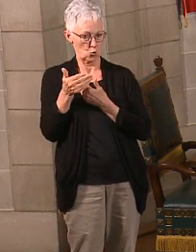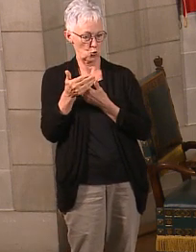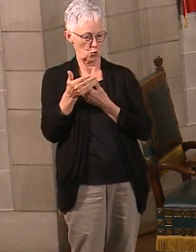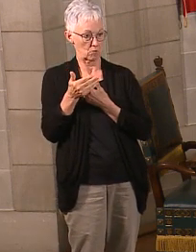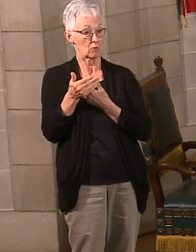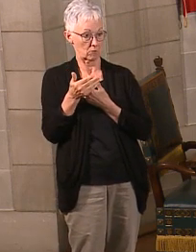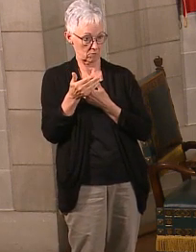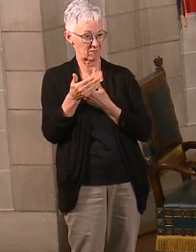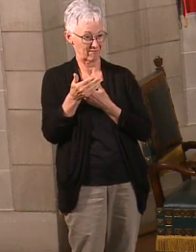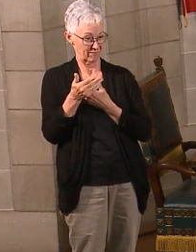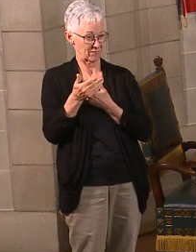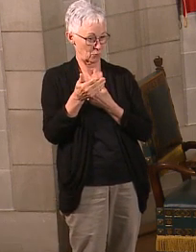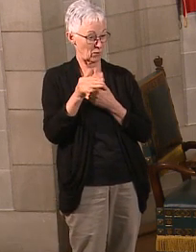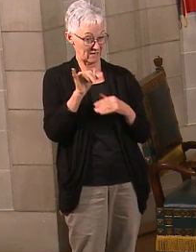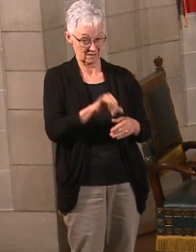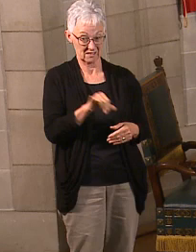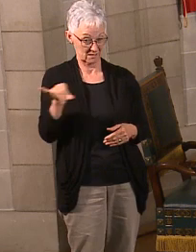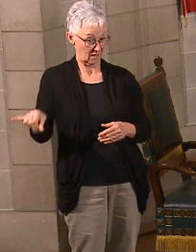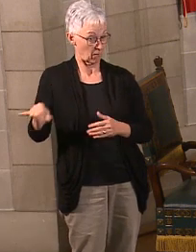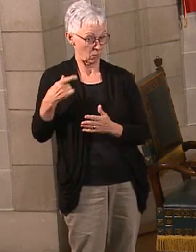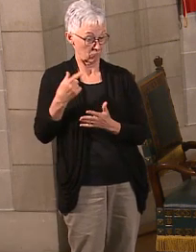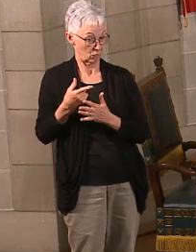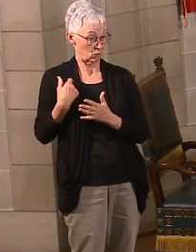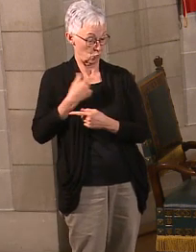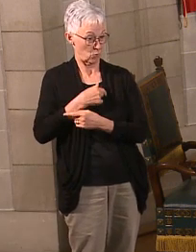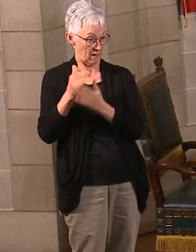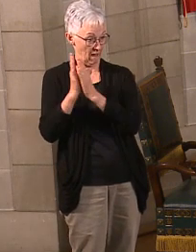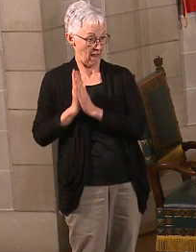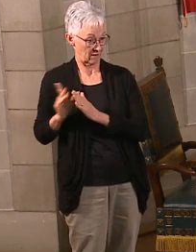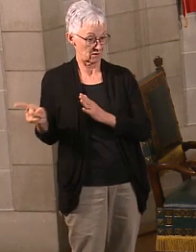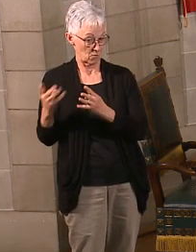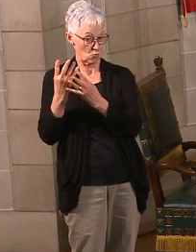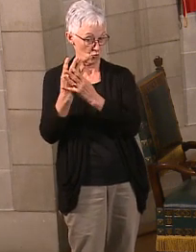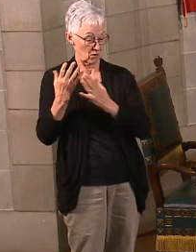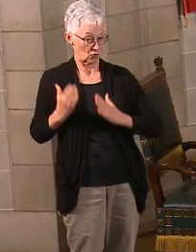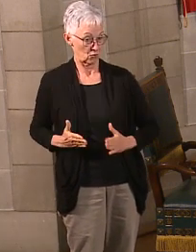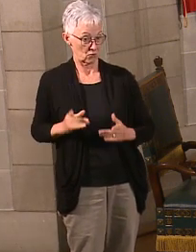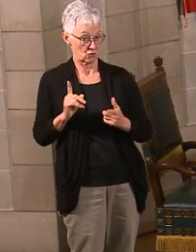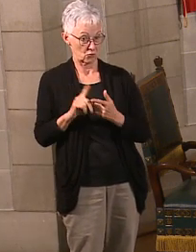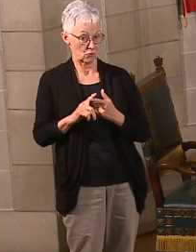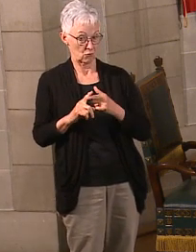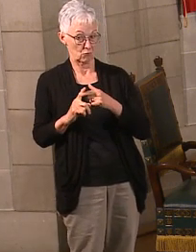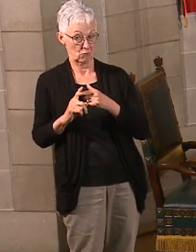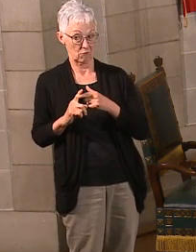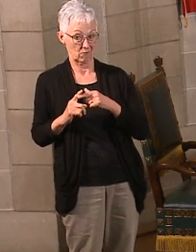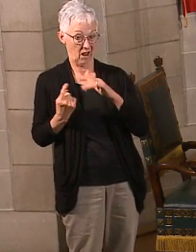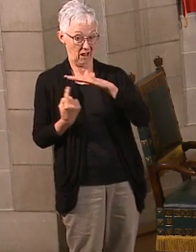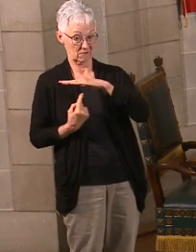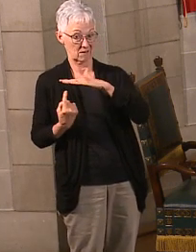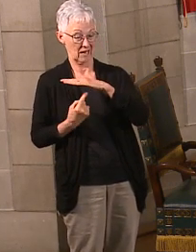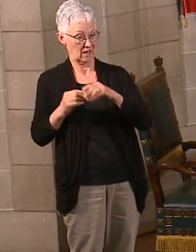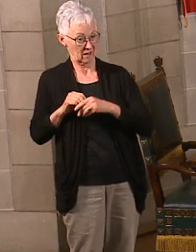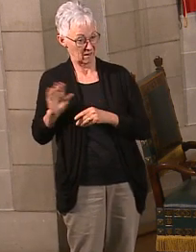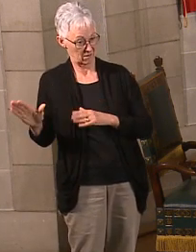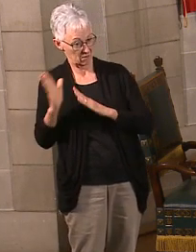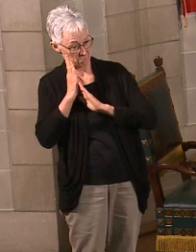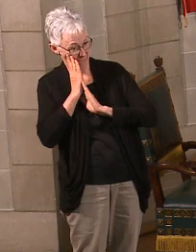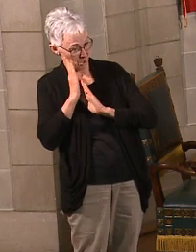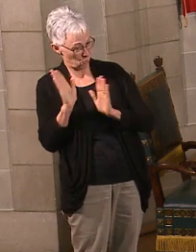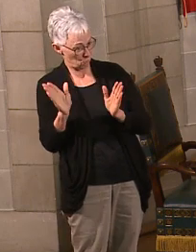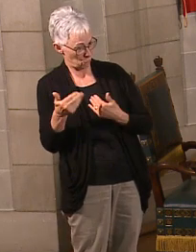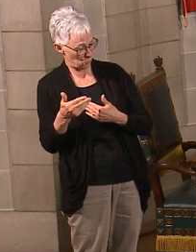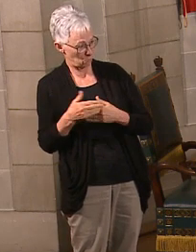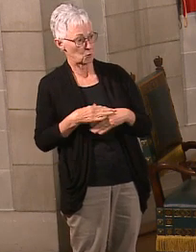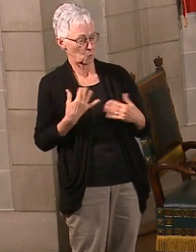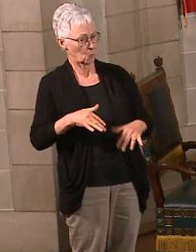of the populations, here in our jails across the country. So that's why it's so important that we figure out how to provide every safe